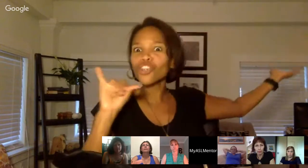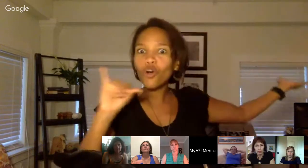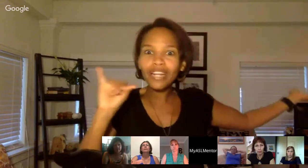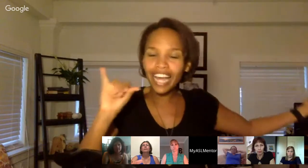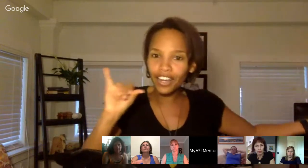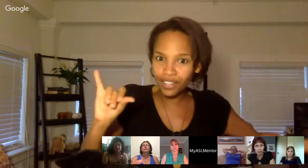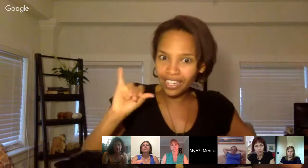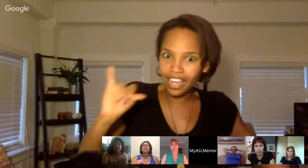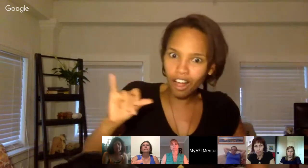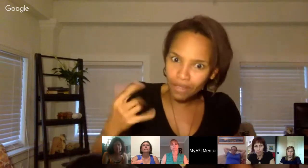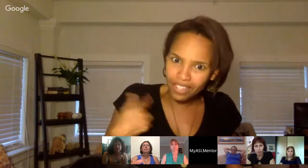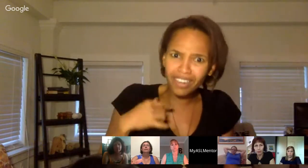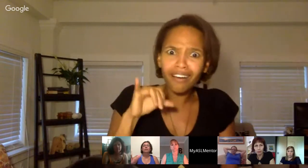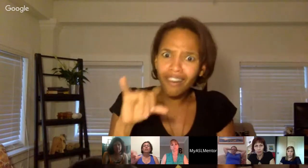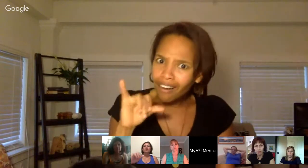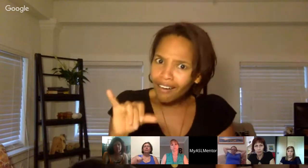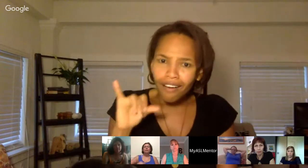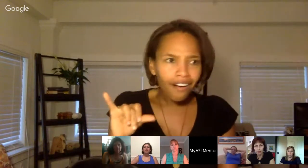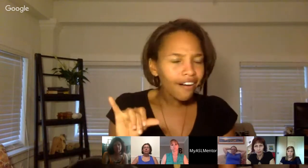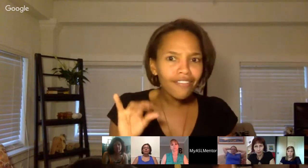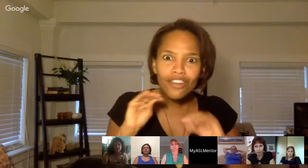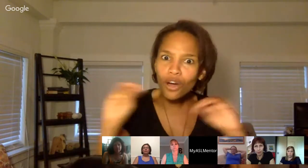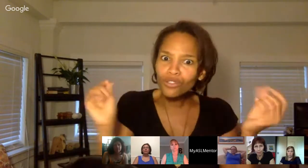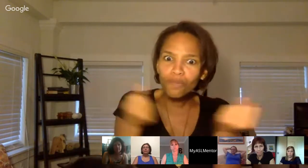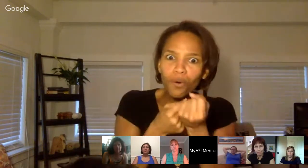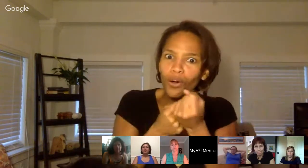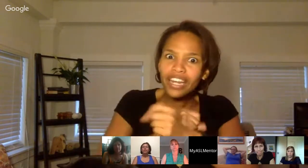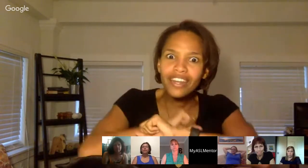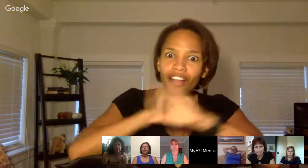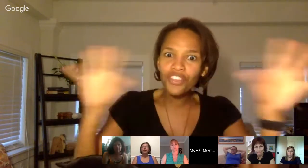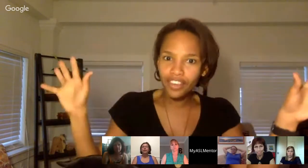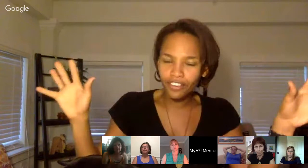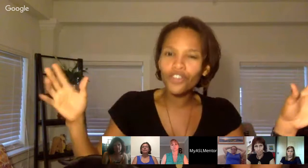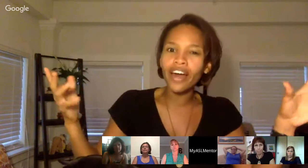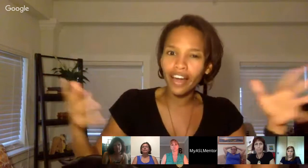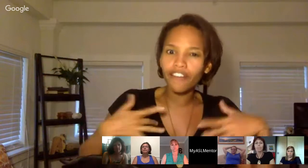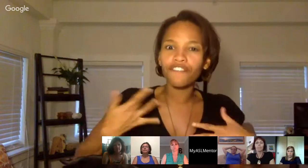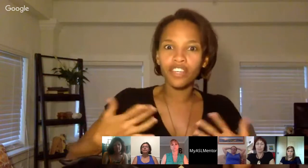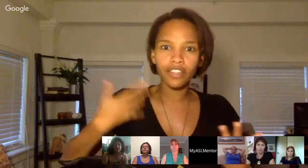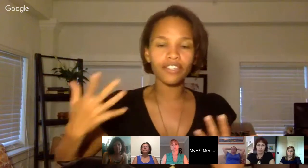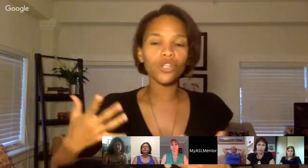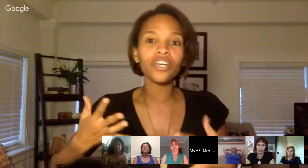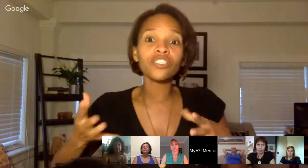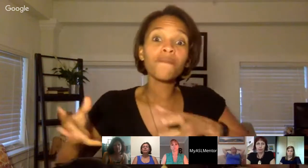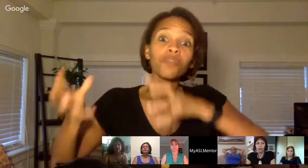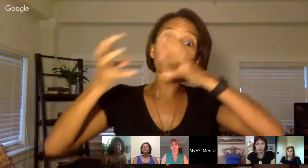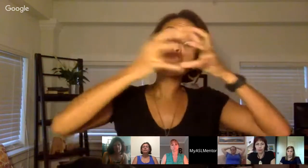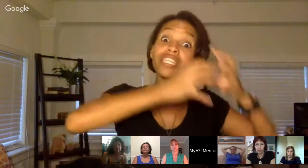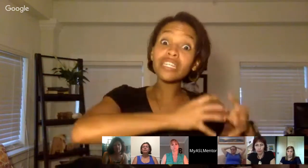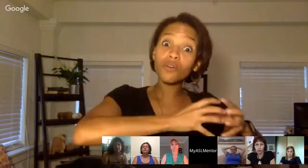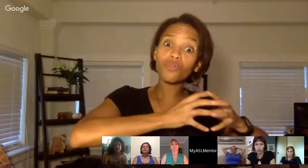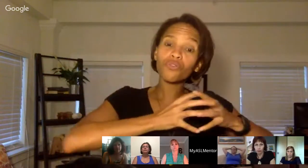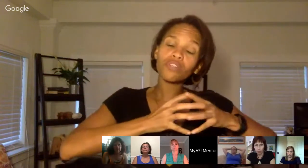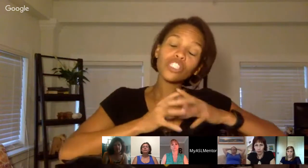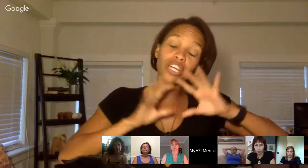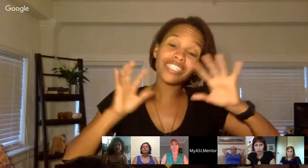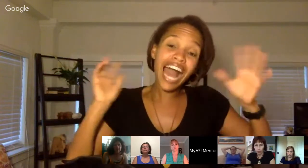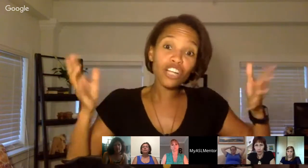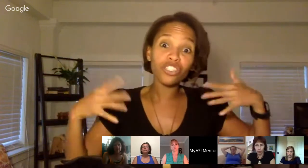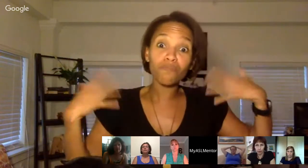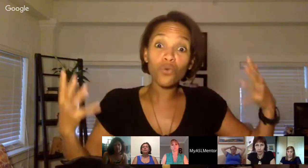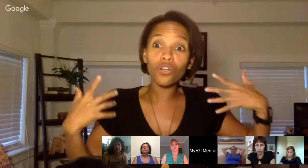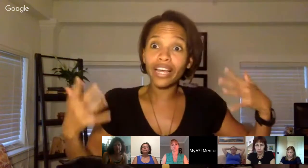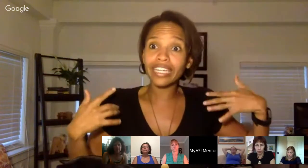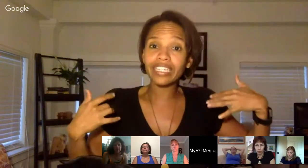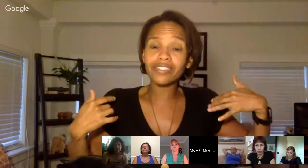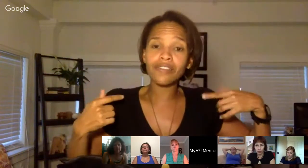there's nobody out here that can help me, there's no support, nothing, you know, that kind of feeling. So he's really, it's